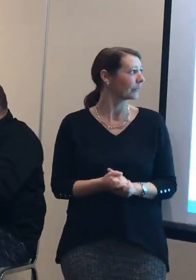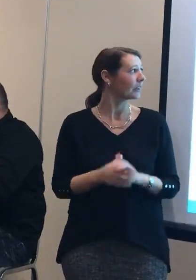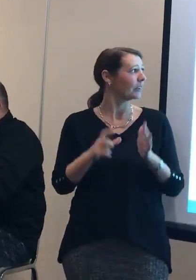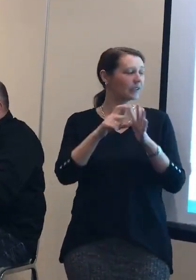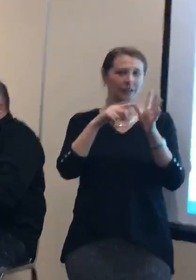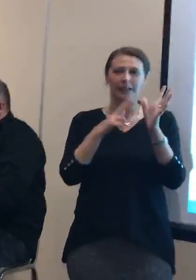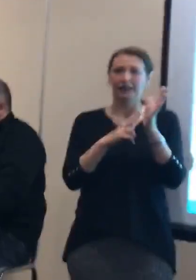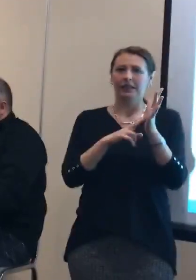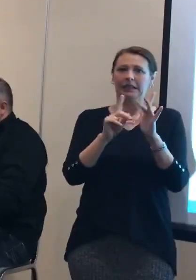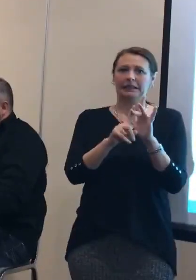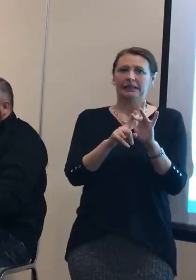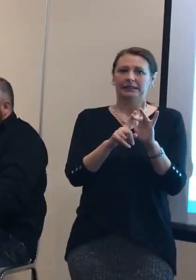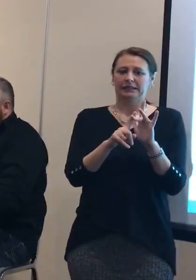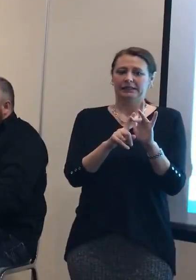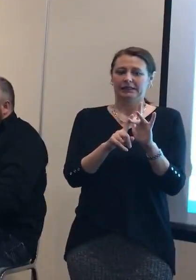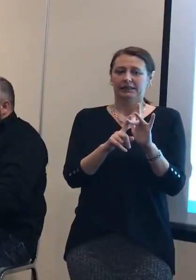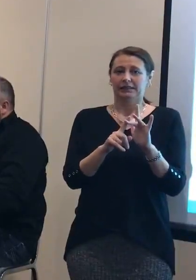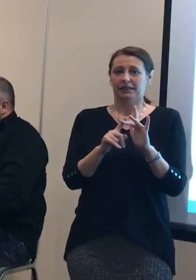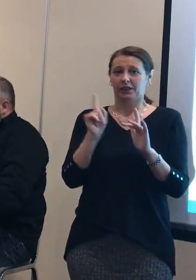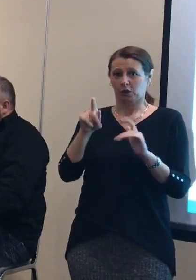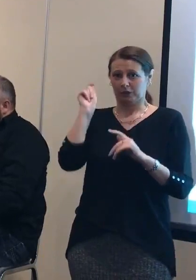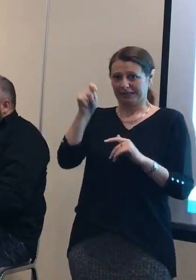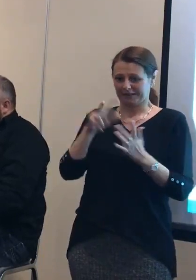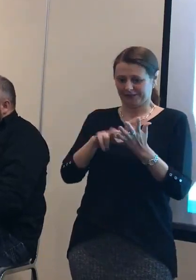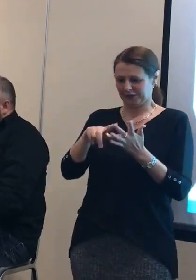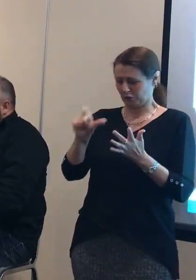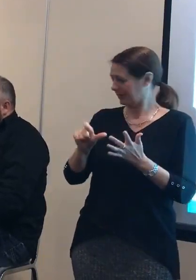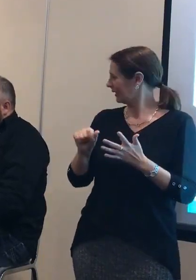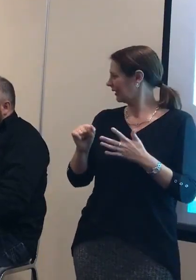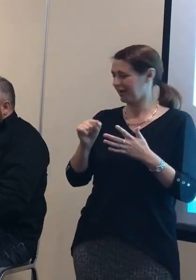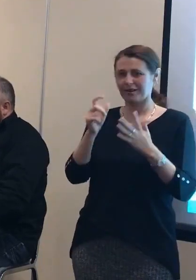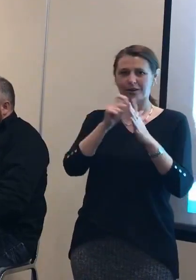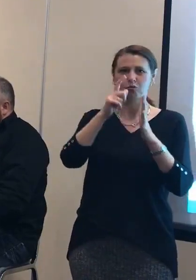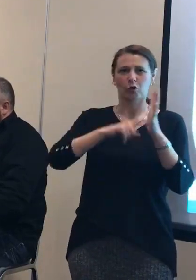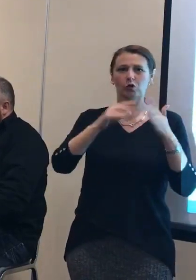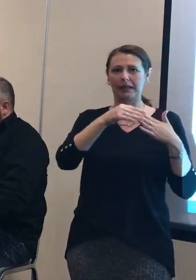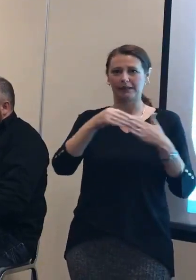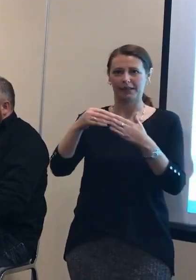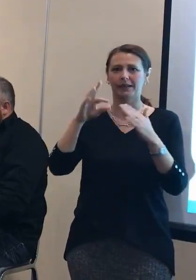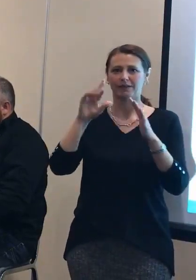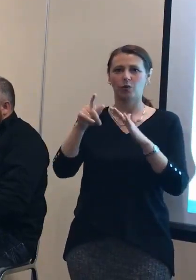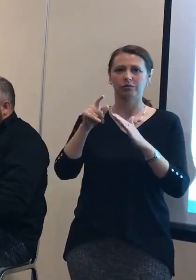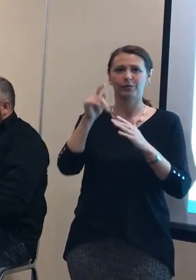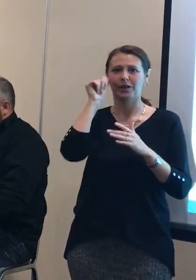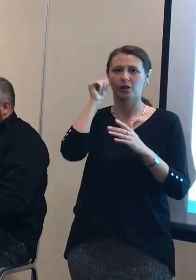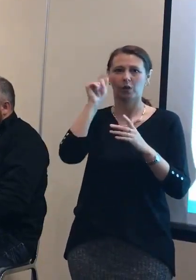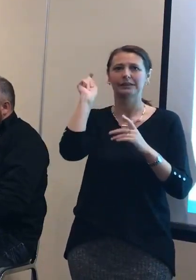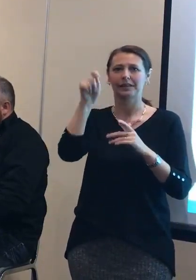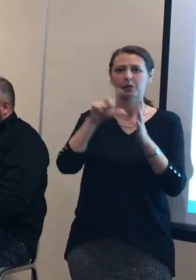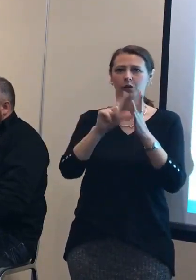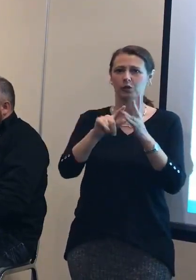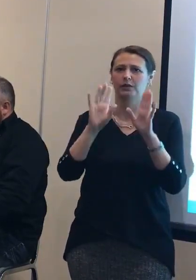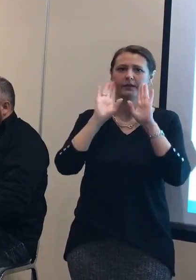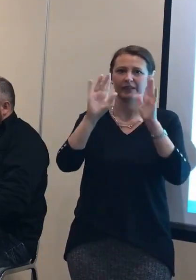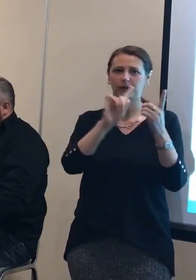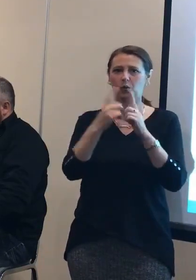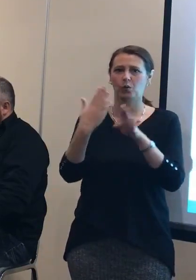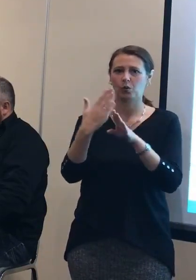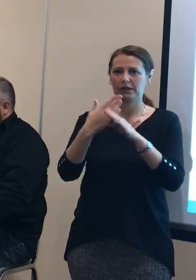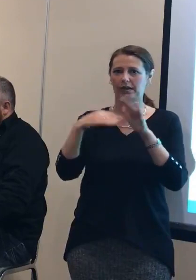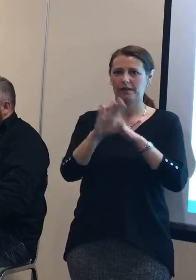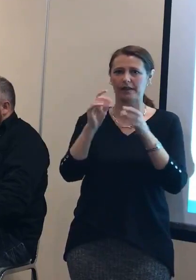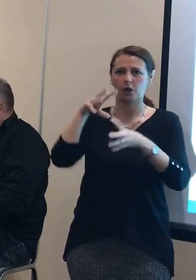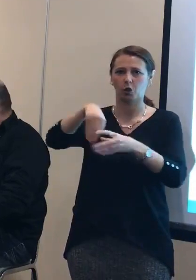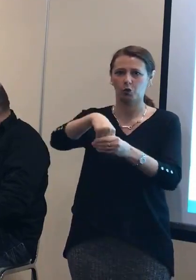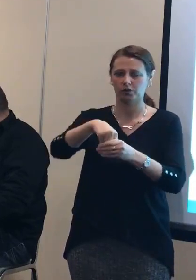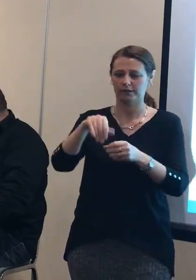Danny, so you're Tennis Victoria, the project lead for inclusion there. We know tennis do some fantastic work in the inclusion space.